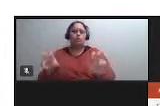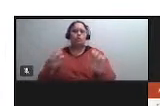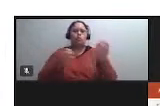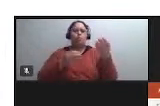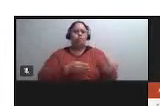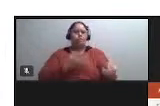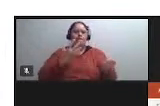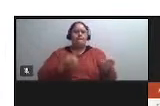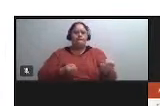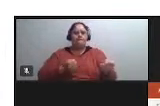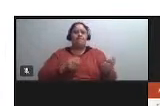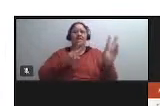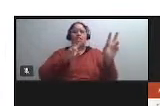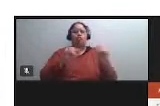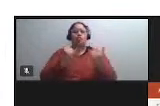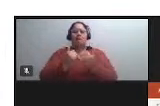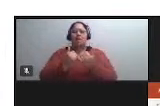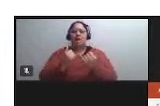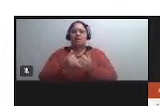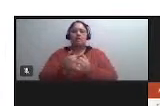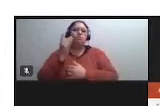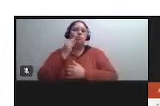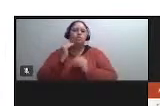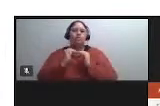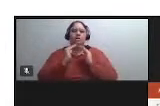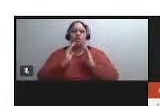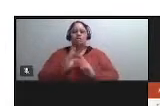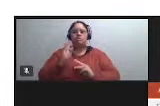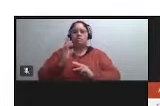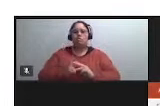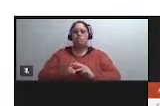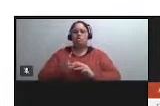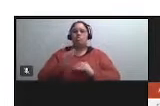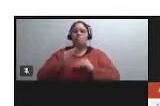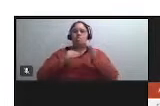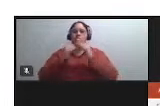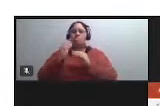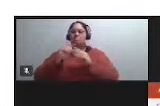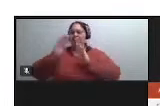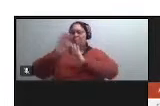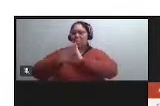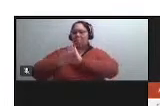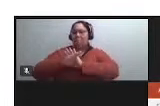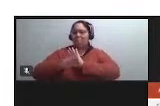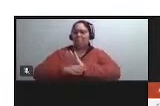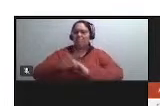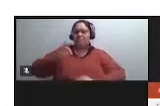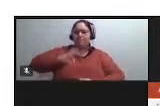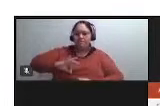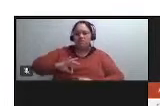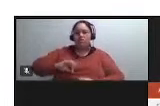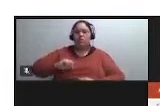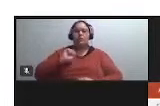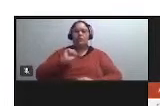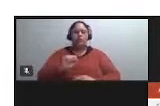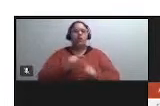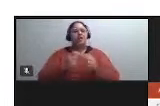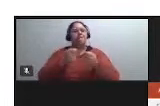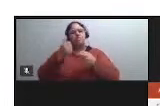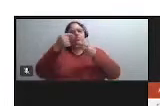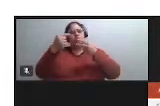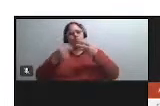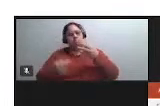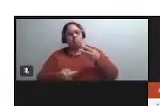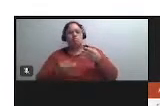were there. It were issues like, when is the house is going to be built, the list of the beneficiaries, and I'm mentioning the few